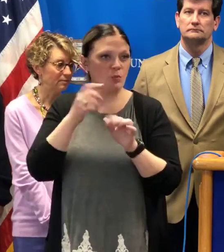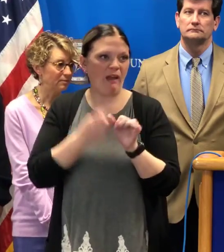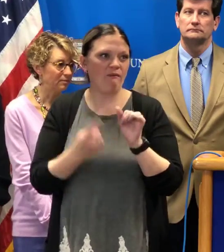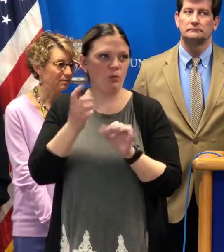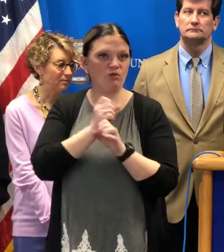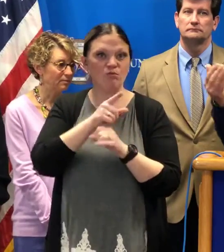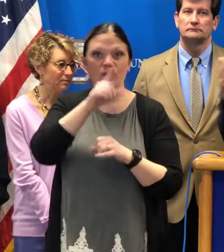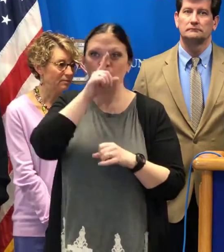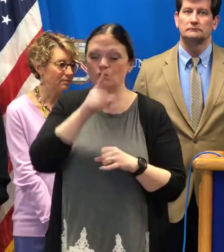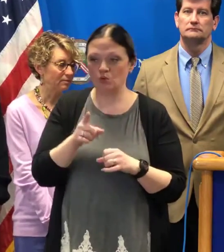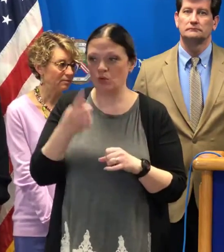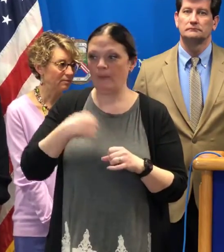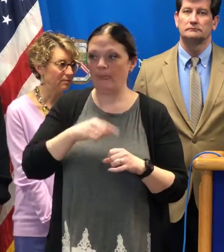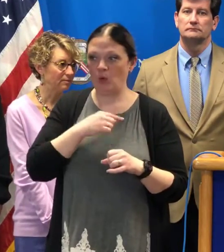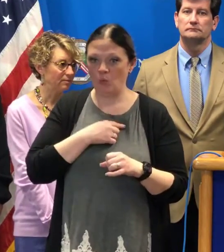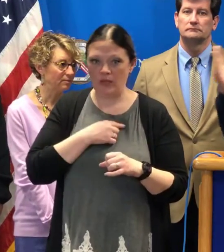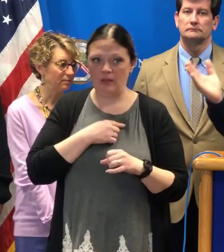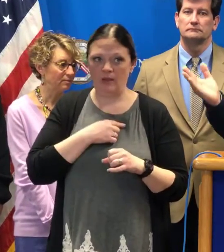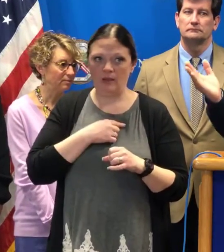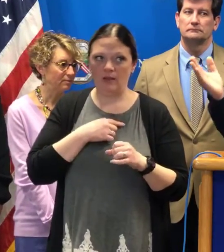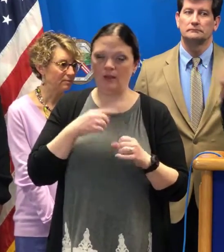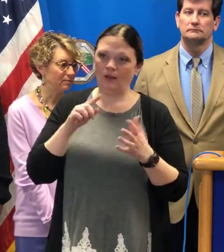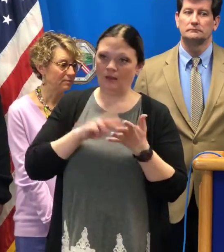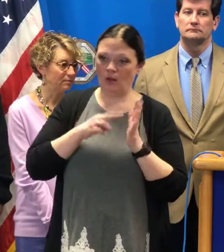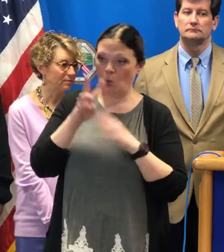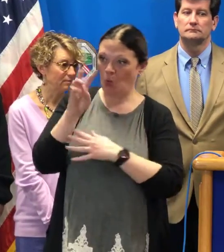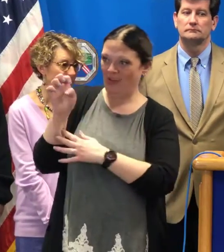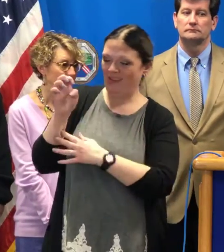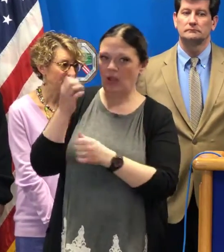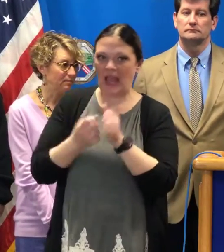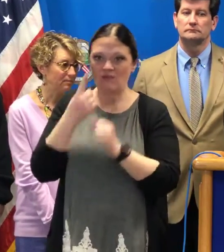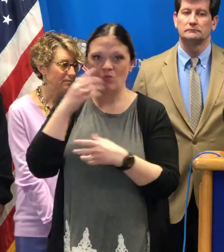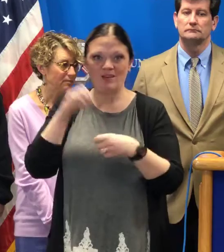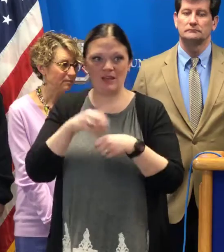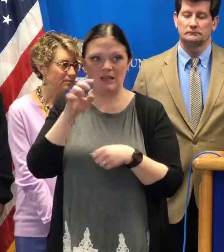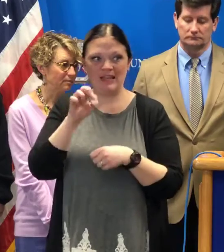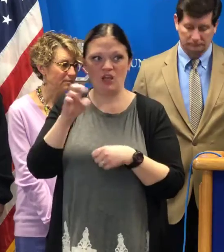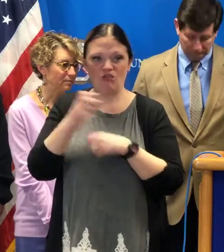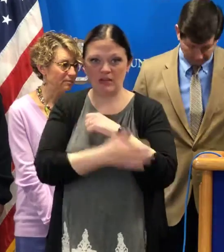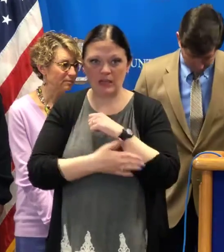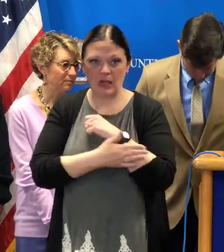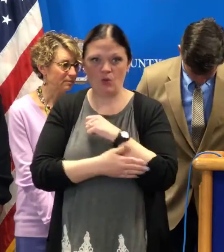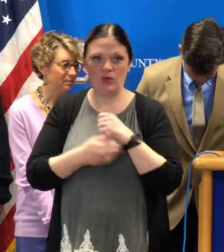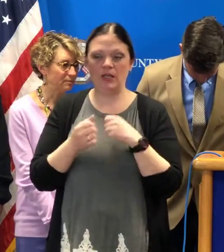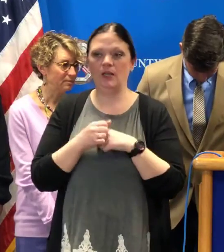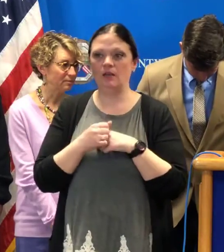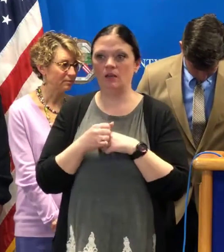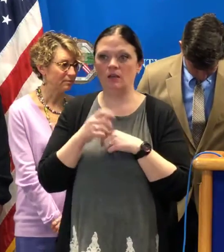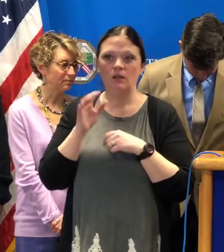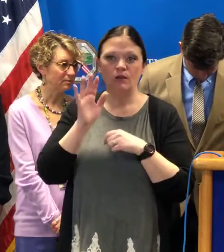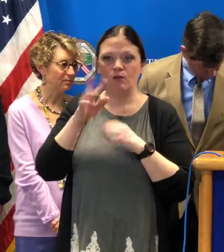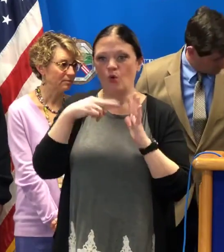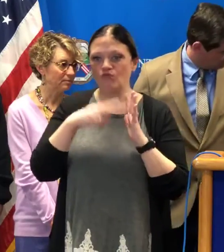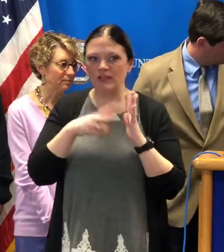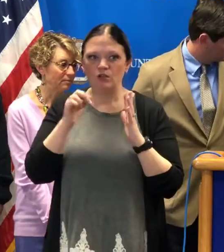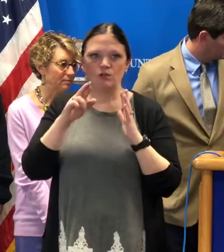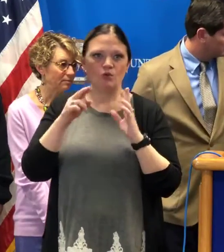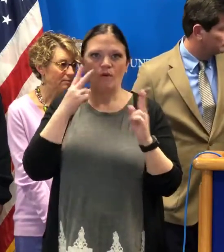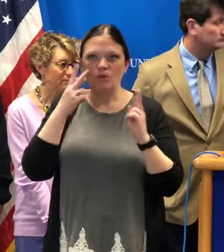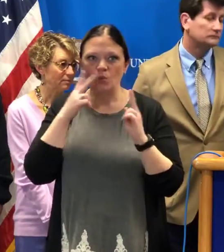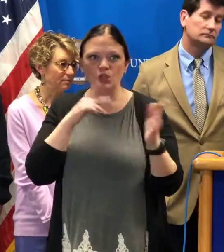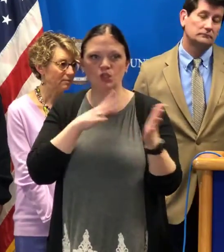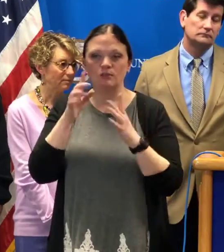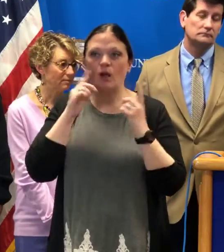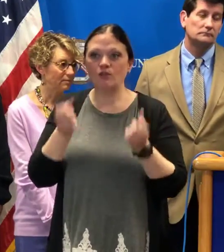to make sure that we all, and by we mean everybody within Erie County and everybody within your viewership or your readership, understands